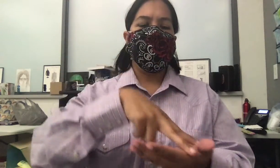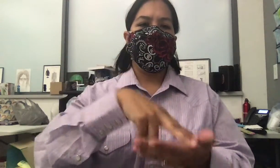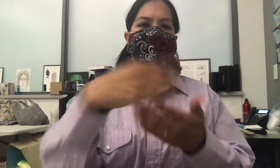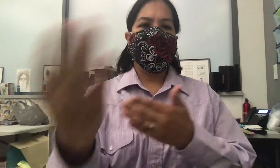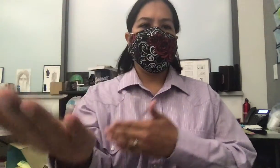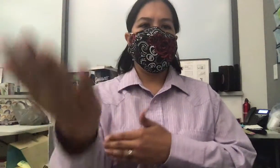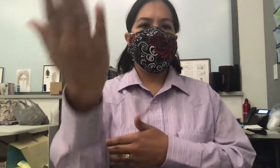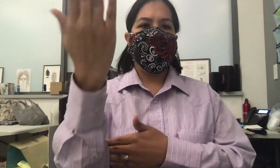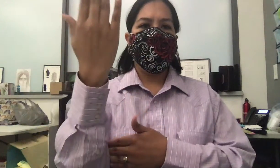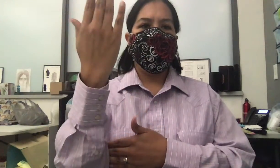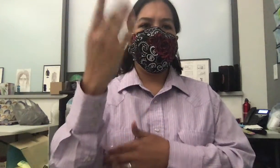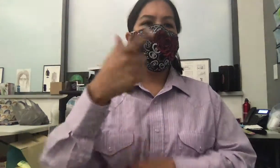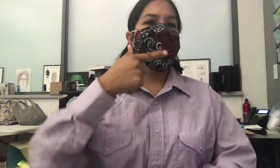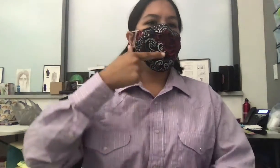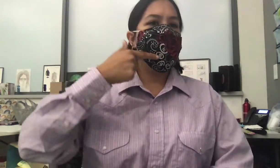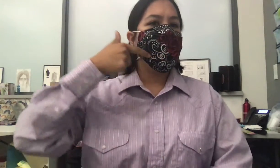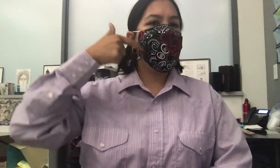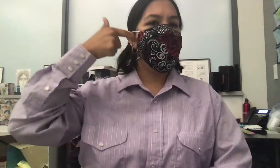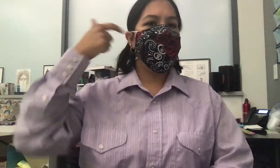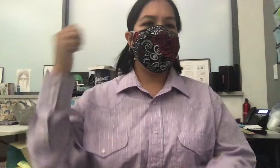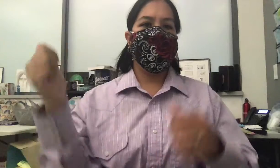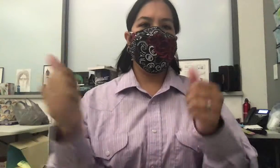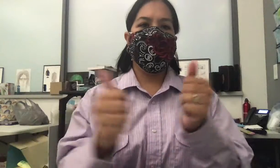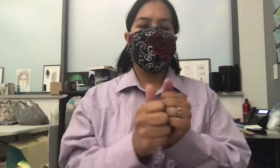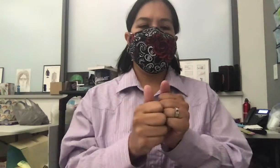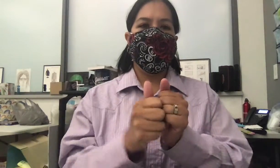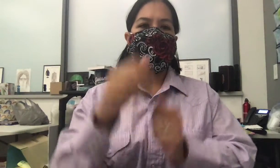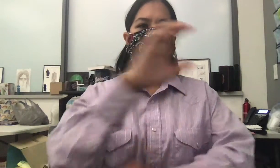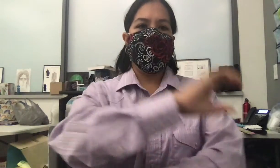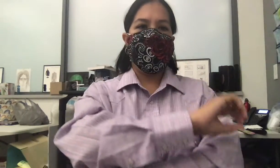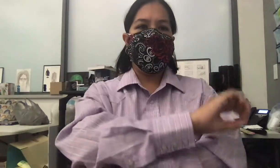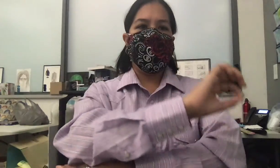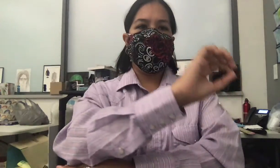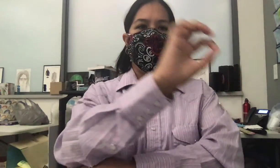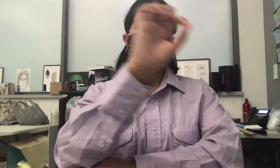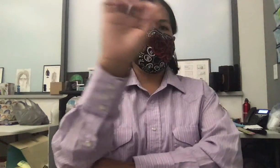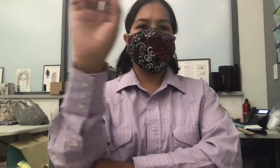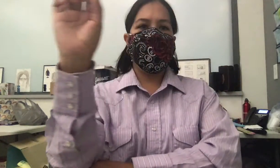Rise up this morning, smile with the rising sun.